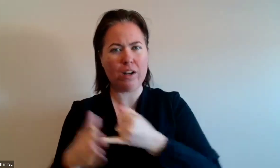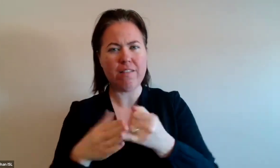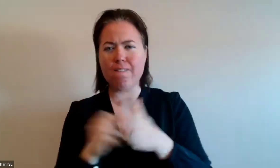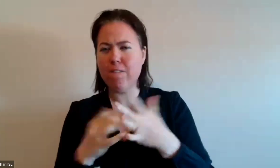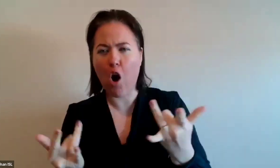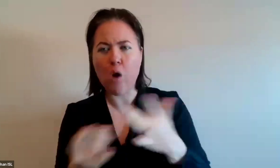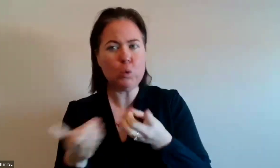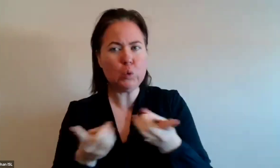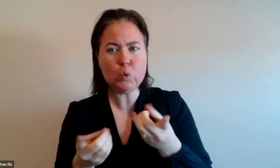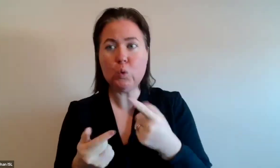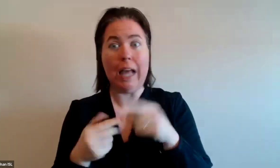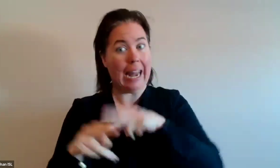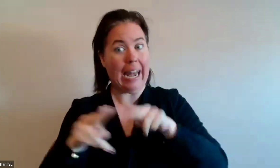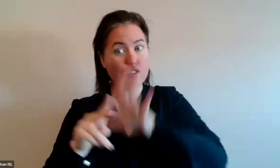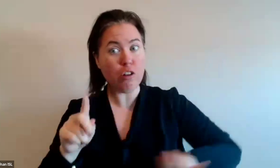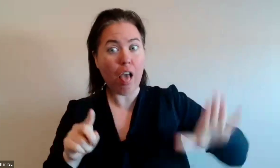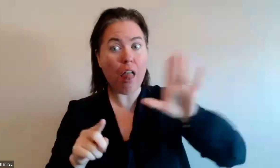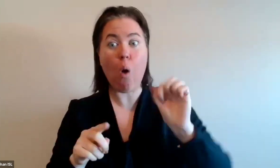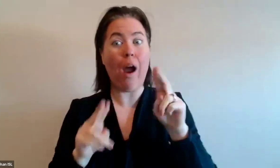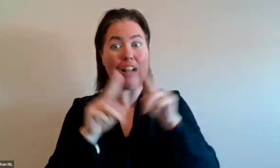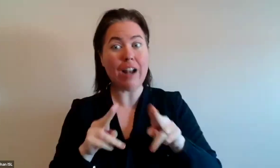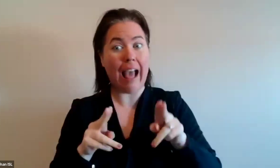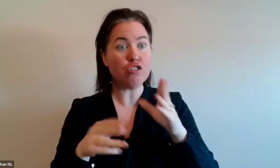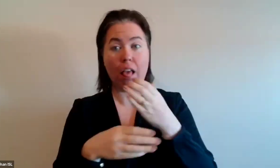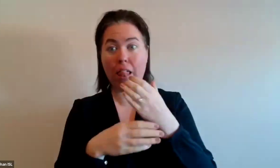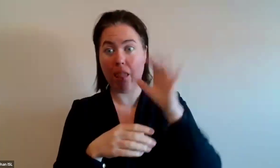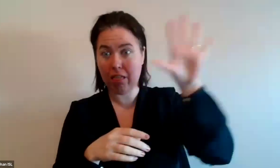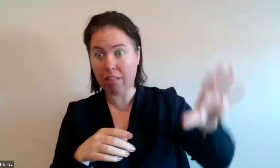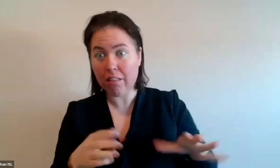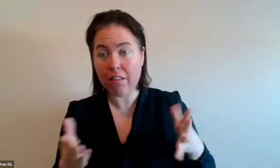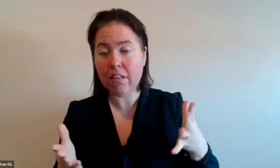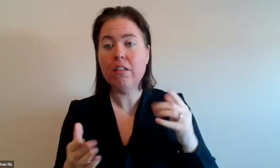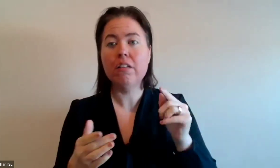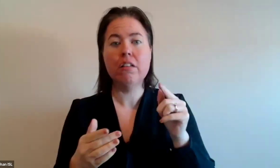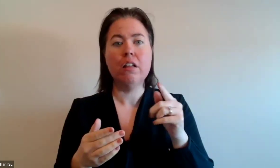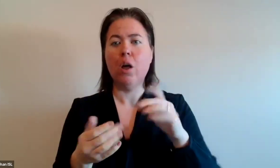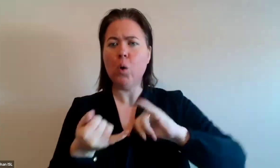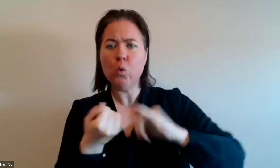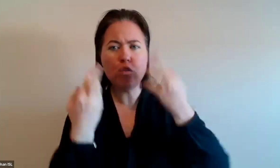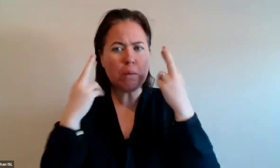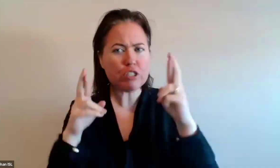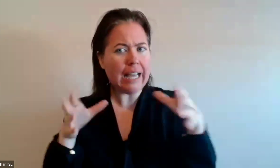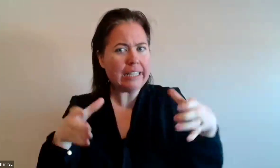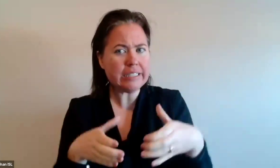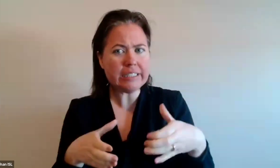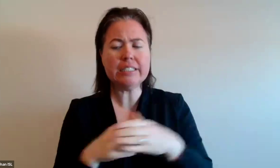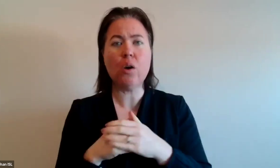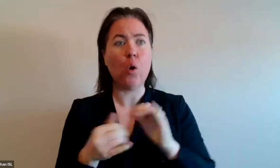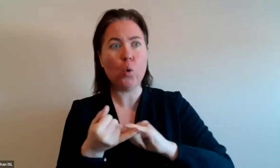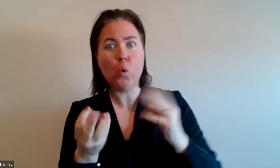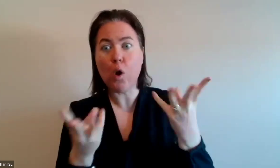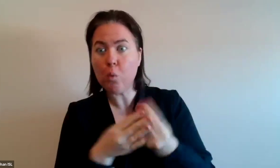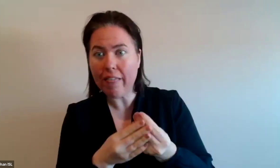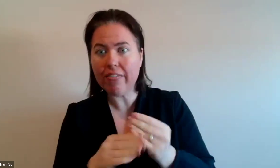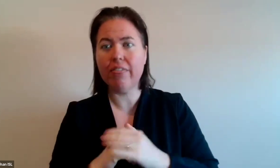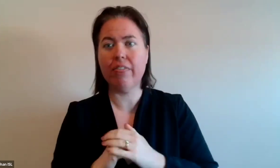What is it, a national organization? Is it an international organization? What groups does it represent or work with?